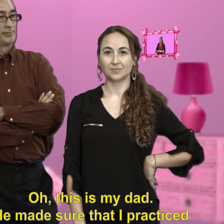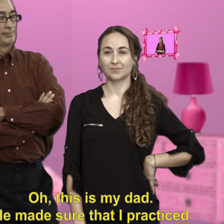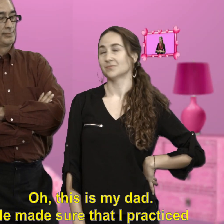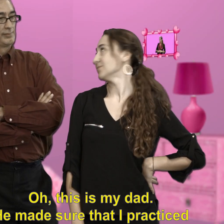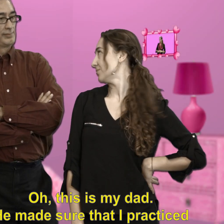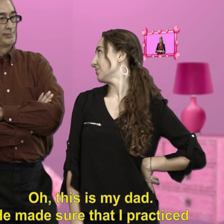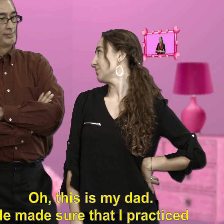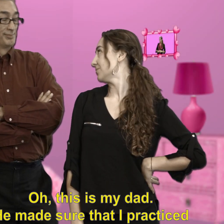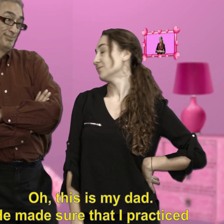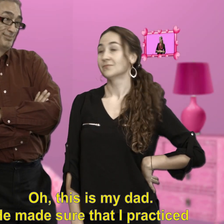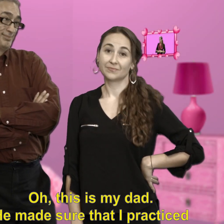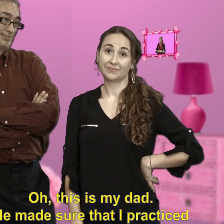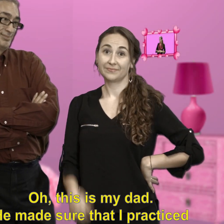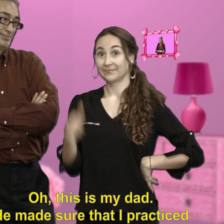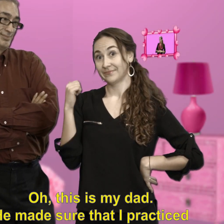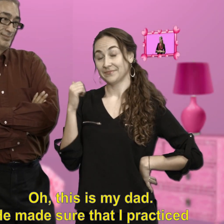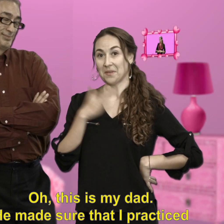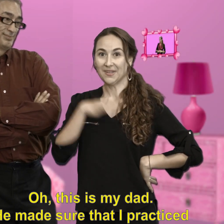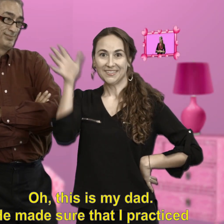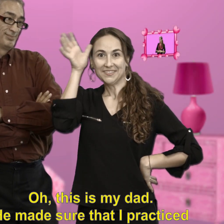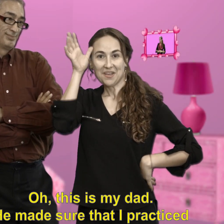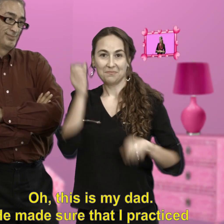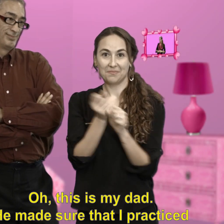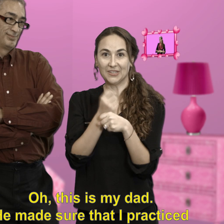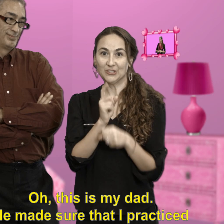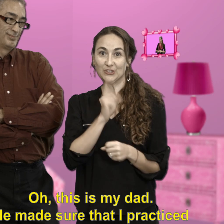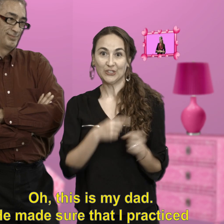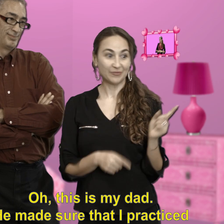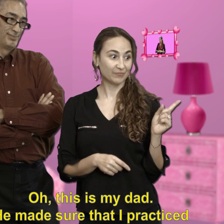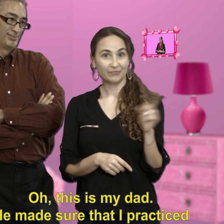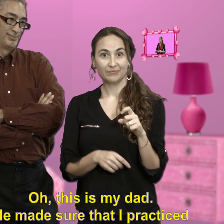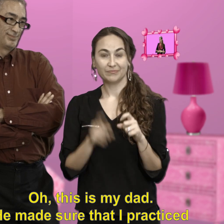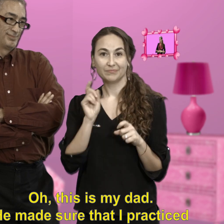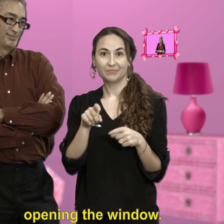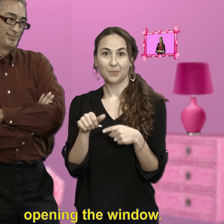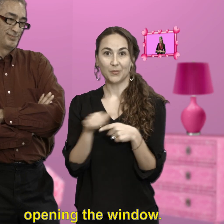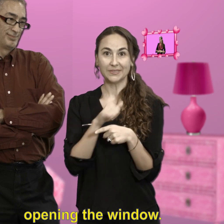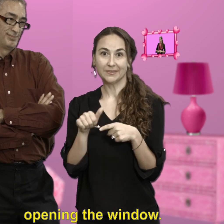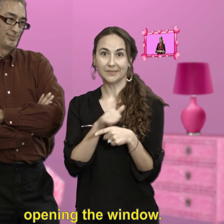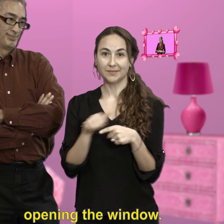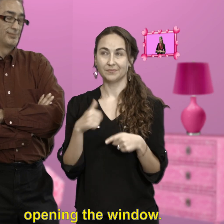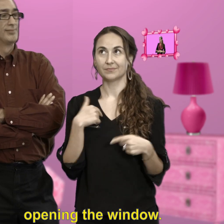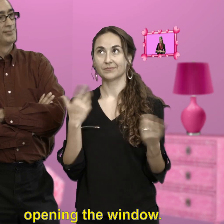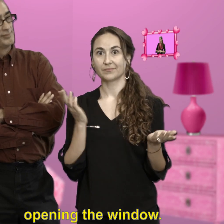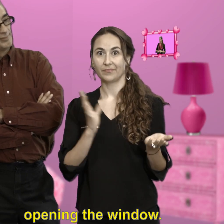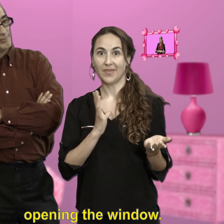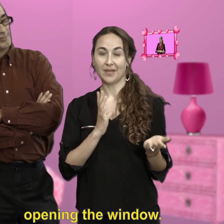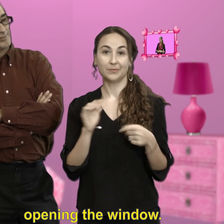Oh, this is my dad. He made sure I practiced opening the window.